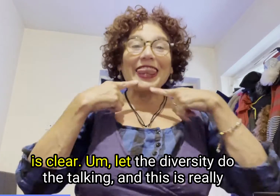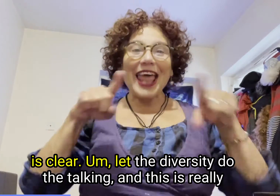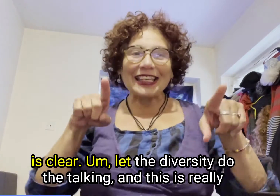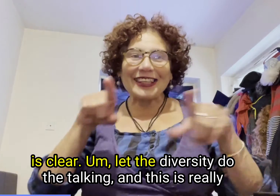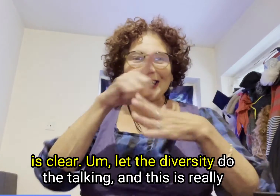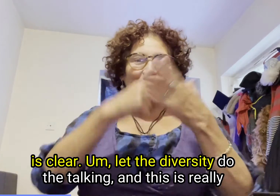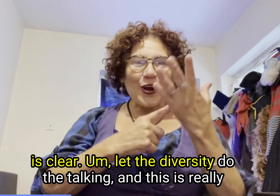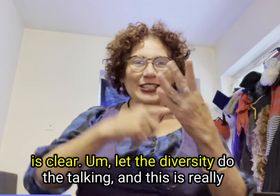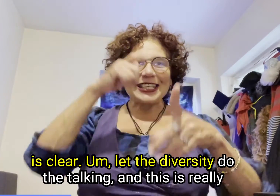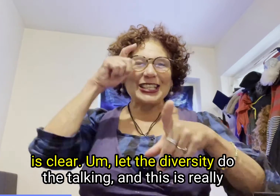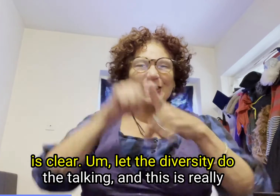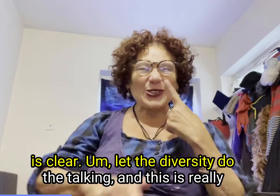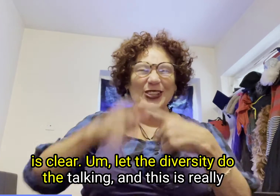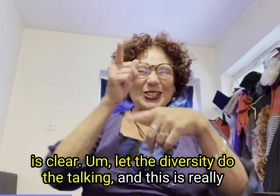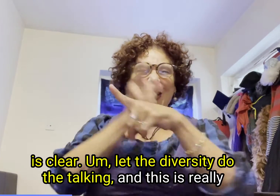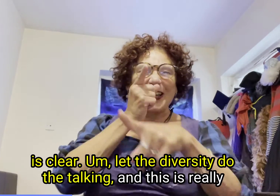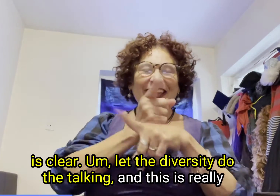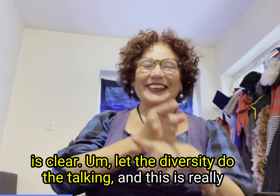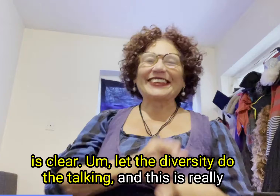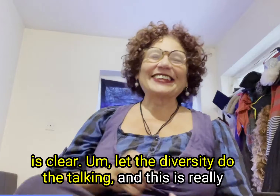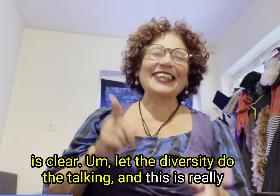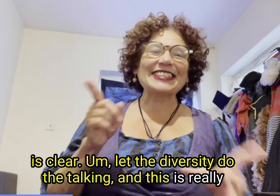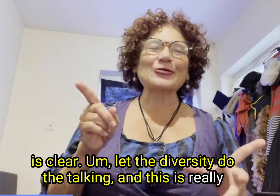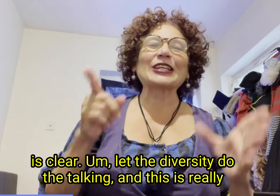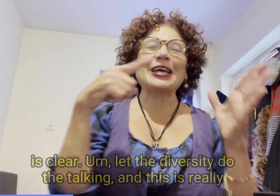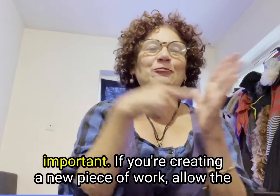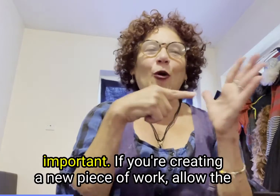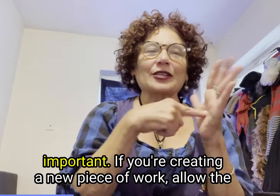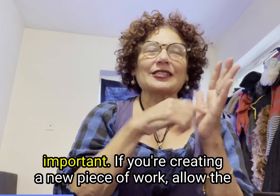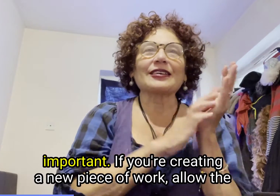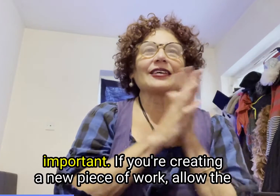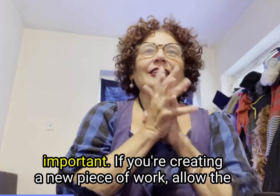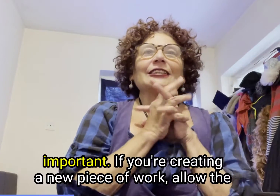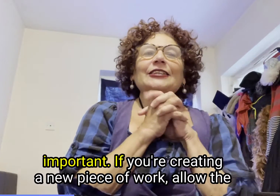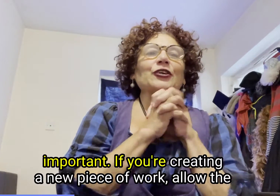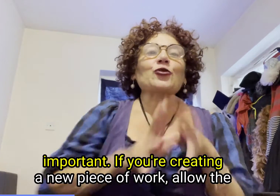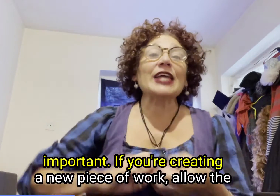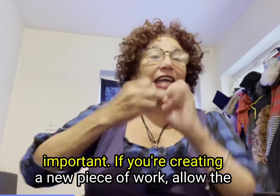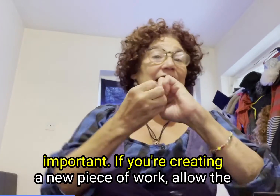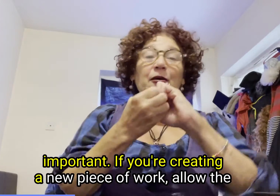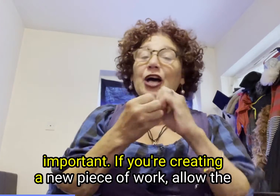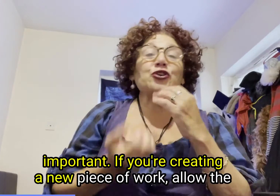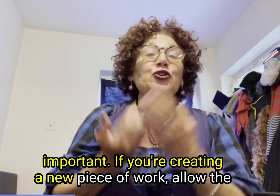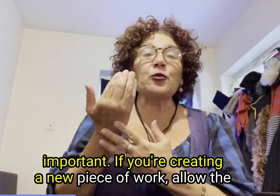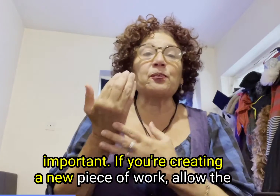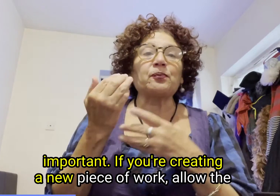Let the diversity do the talking. Now, this is really important. If you're creating a new